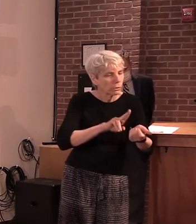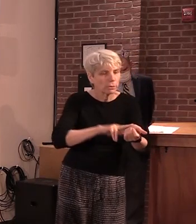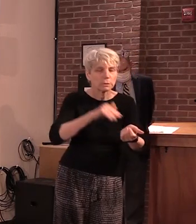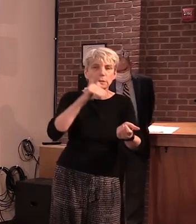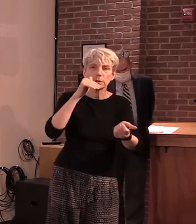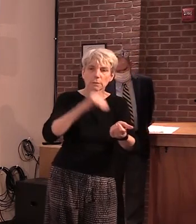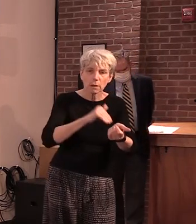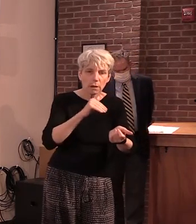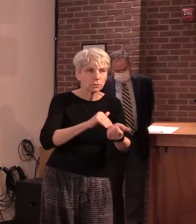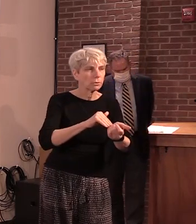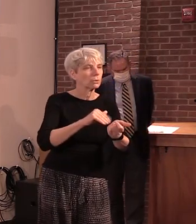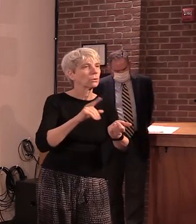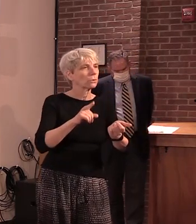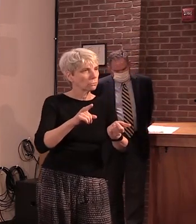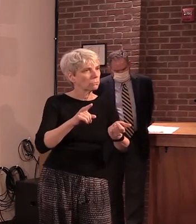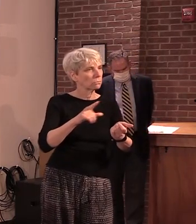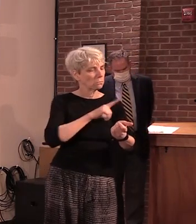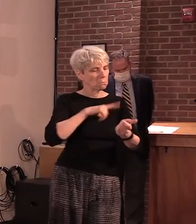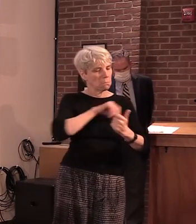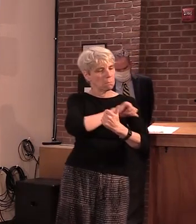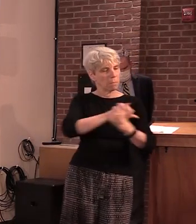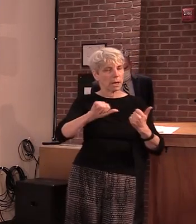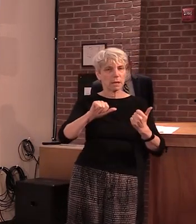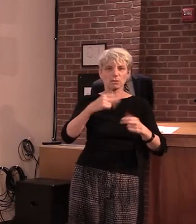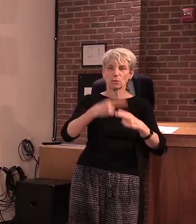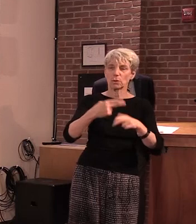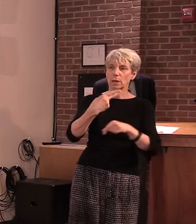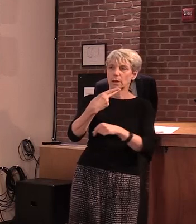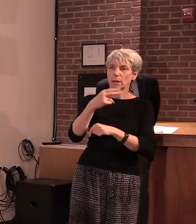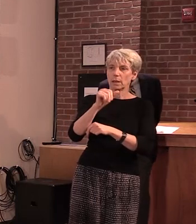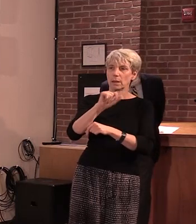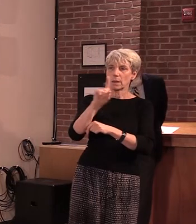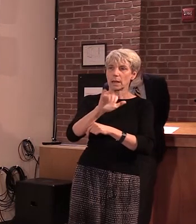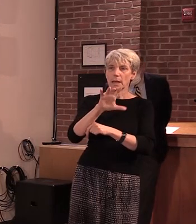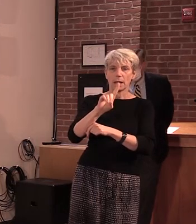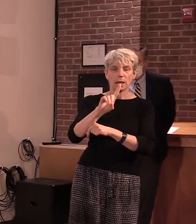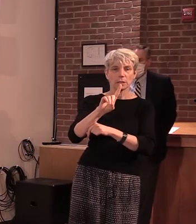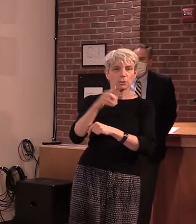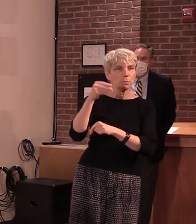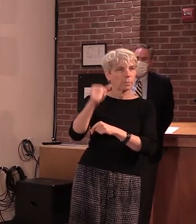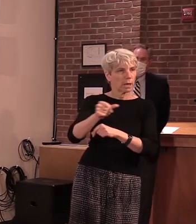that was passed by legislature. I was wondering if that's being talked about at all right now.